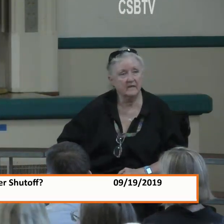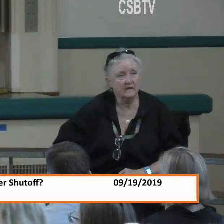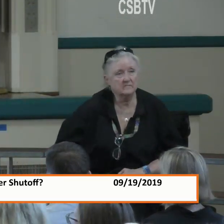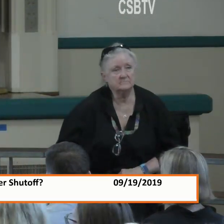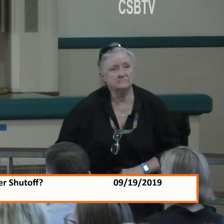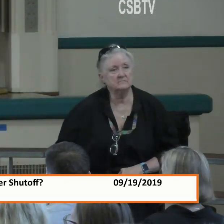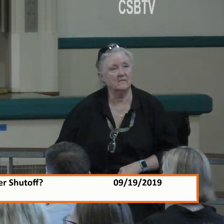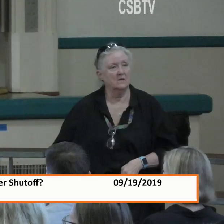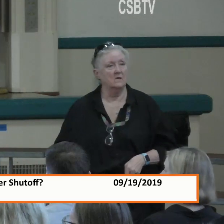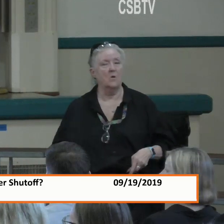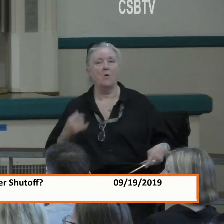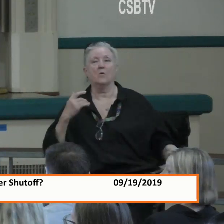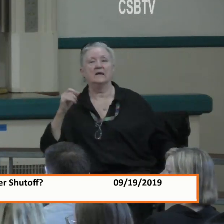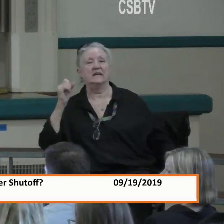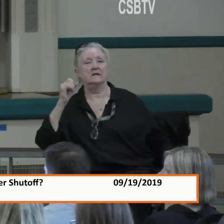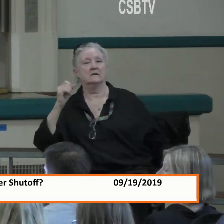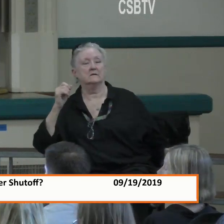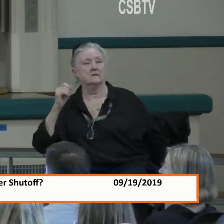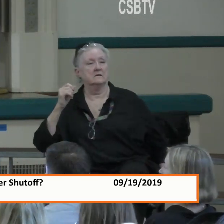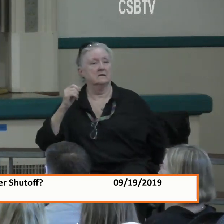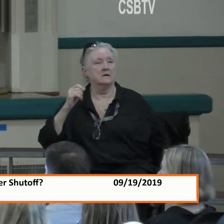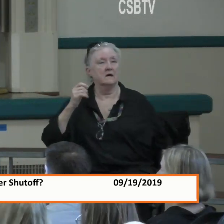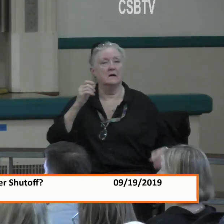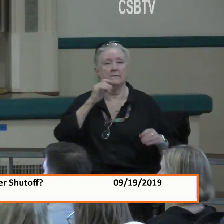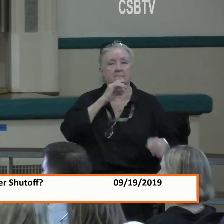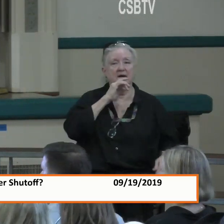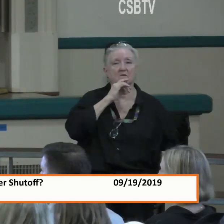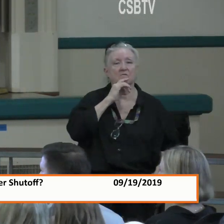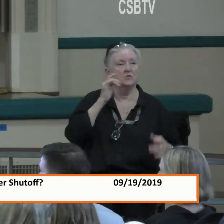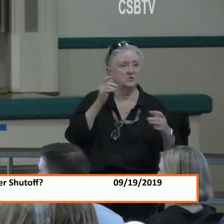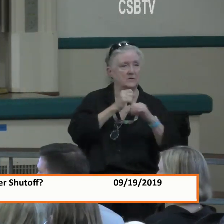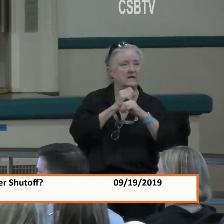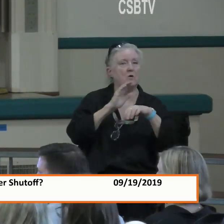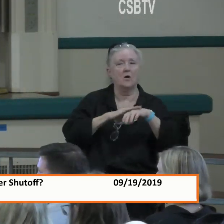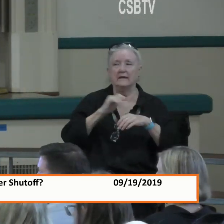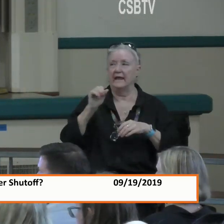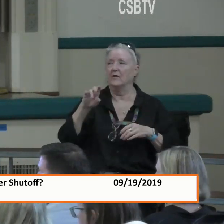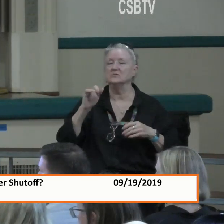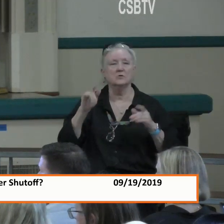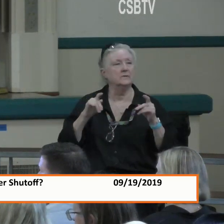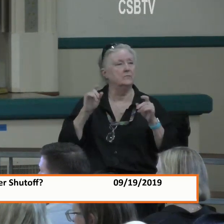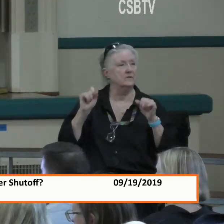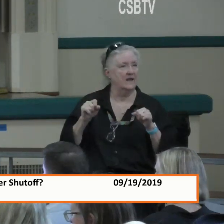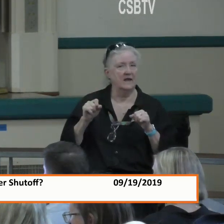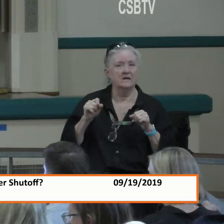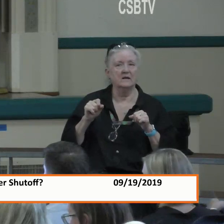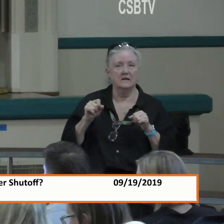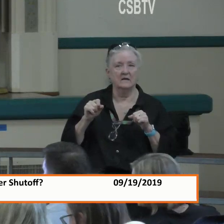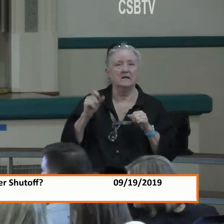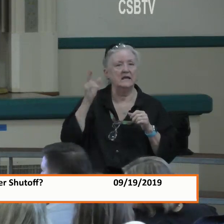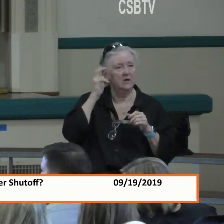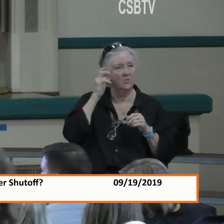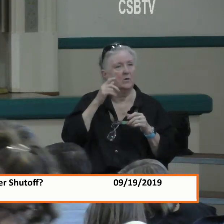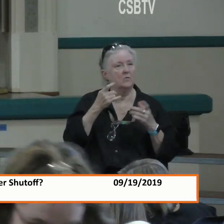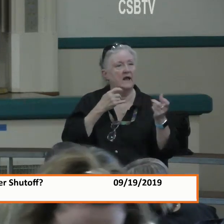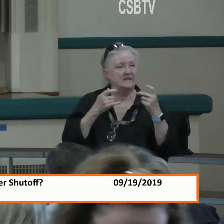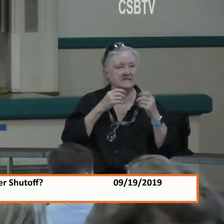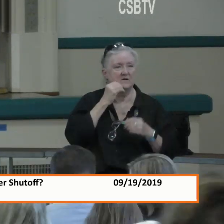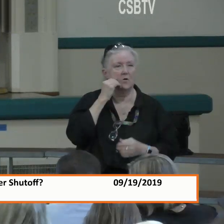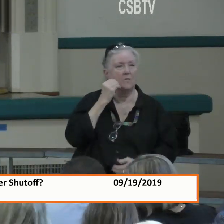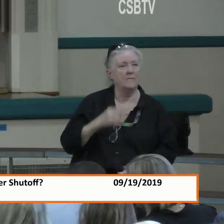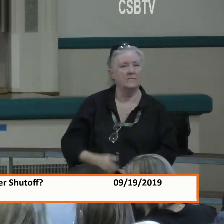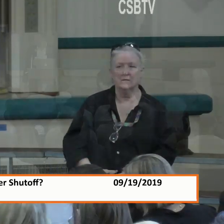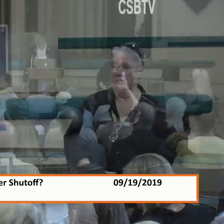get a microphone to you. So that we can capture the questions on air so that people can hear what we're asking at home.